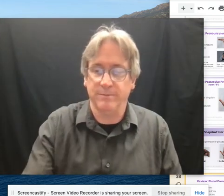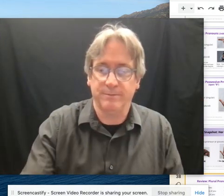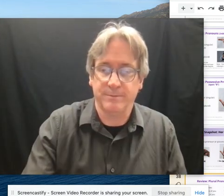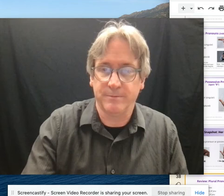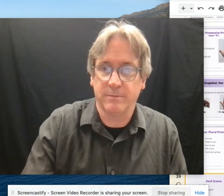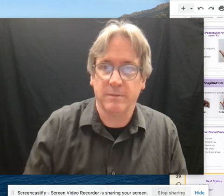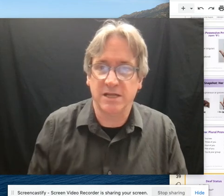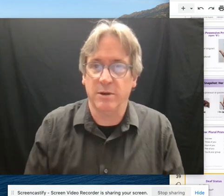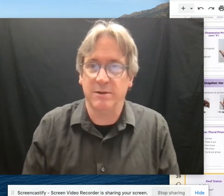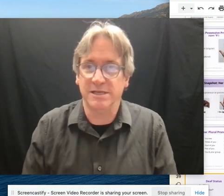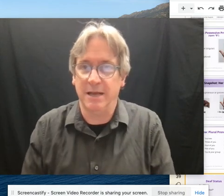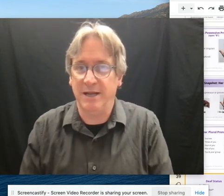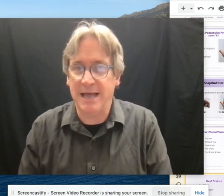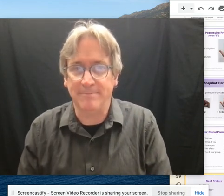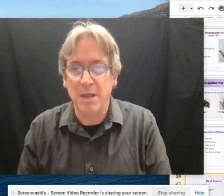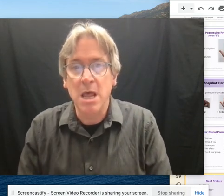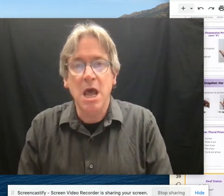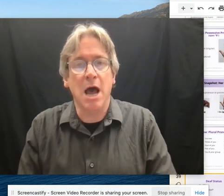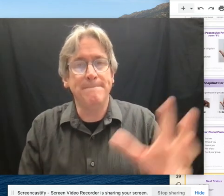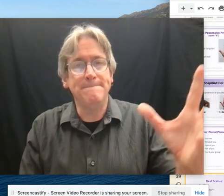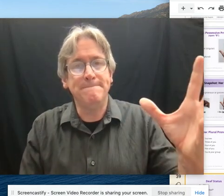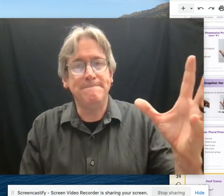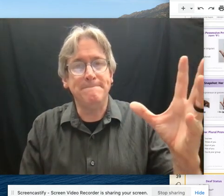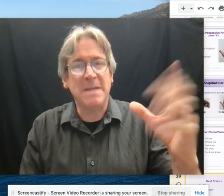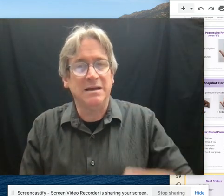So that's what I wanted to say about that.